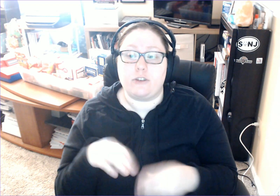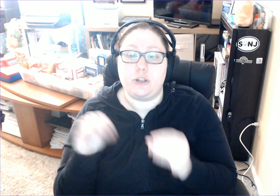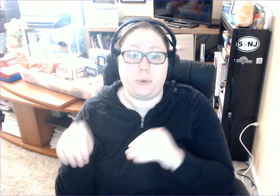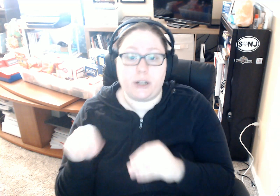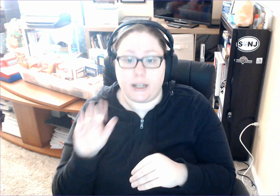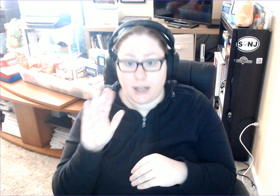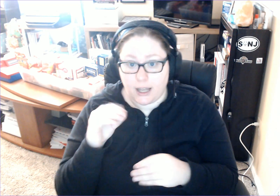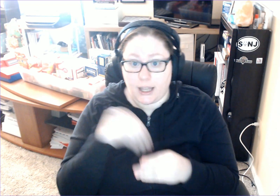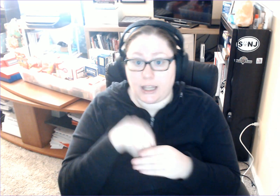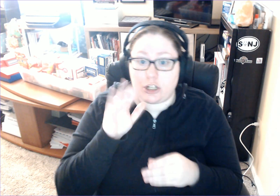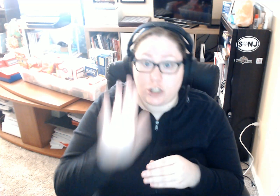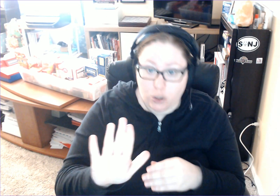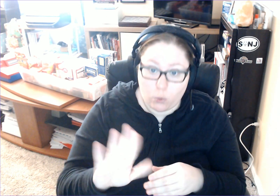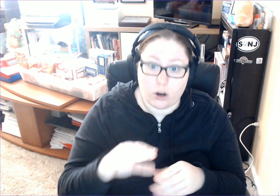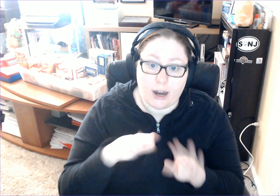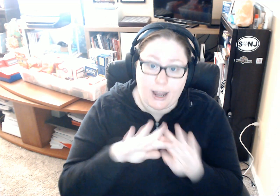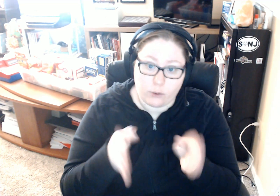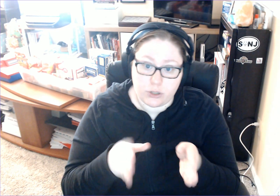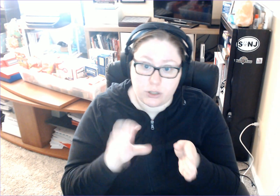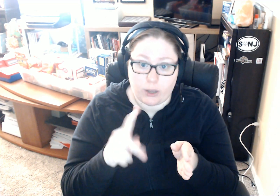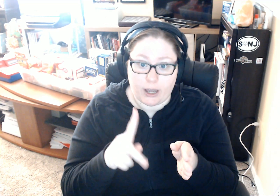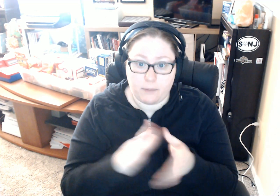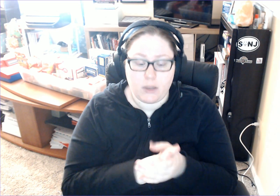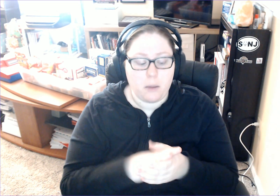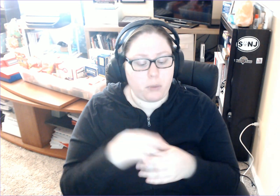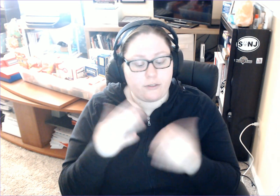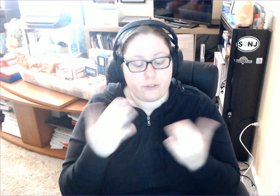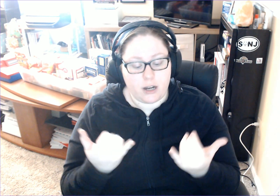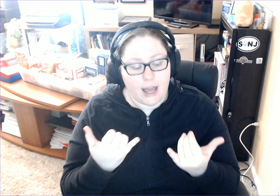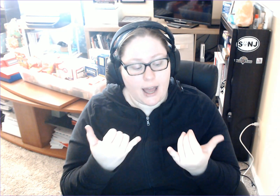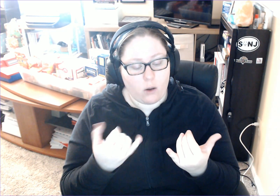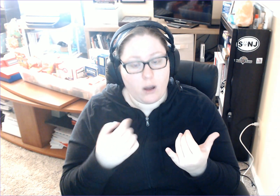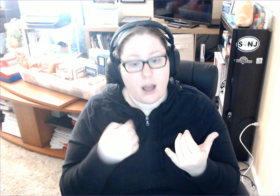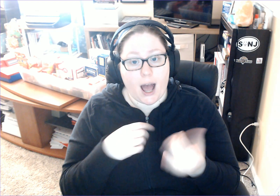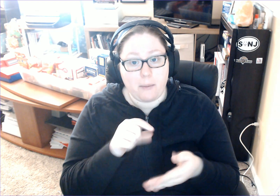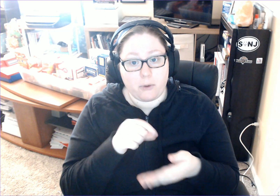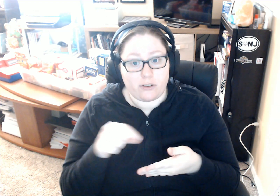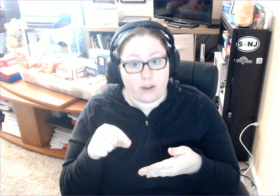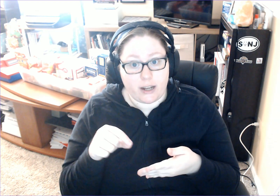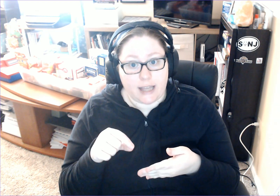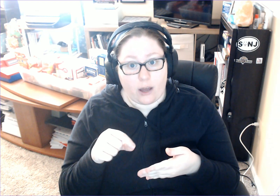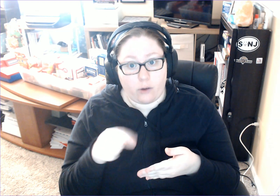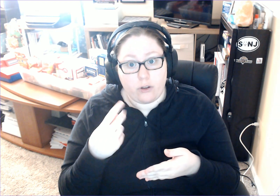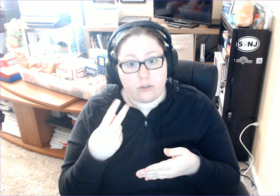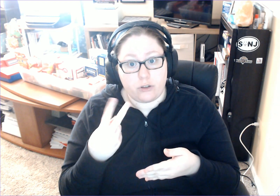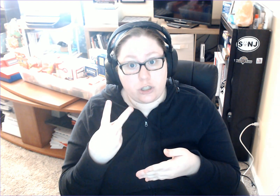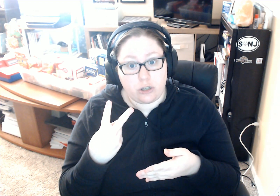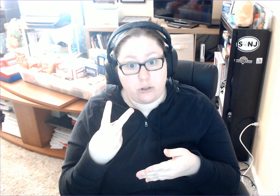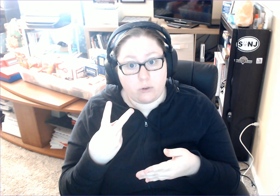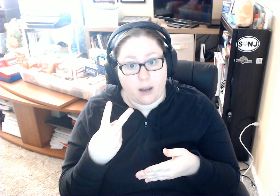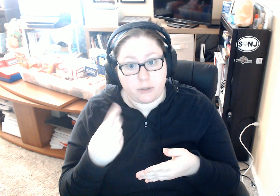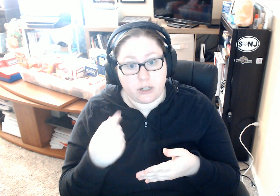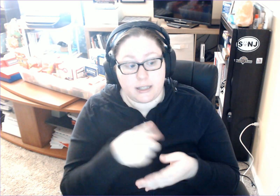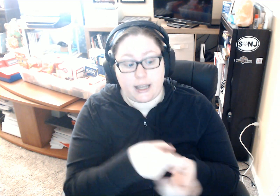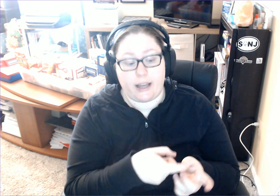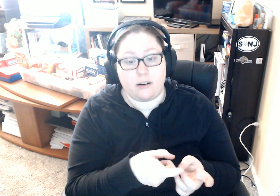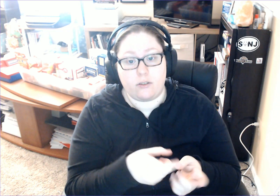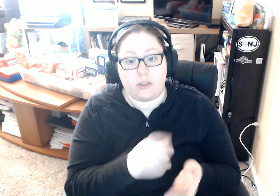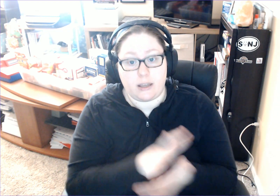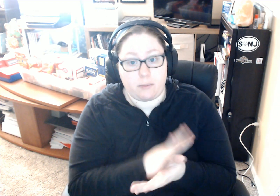it in your house, okay? But for now, I'm going to write down the 2 options that the paper